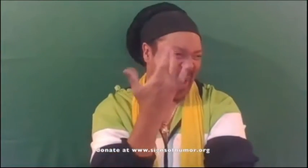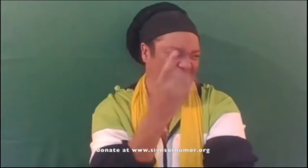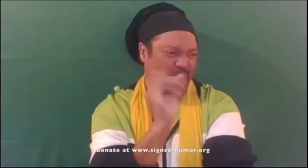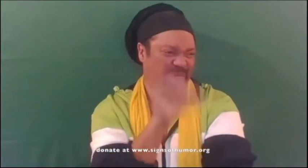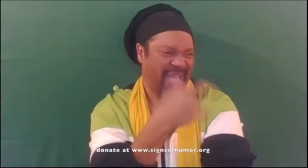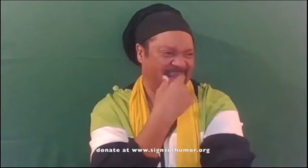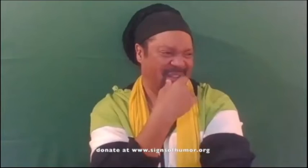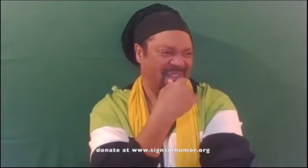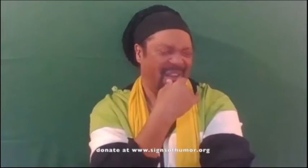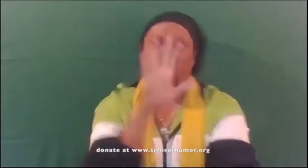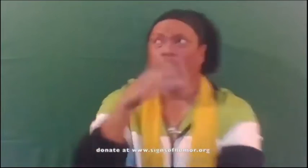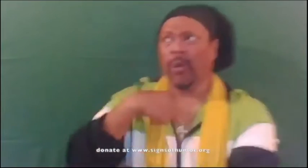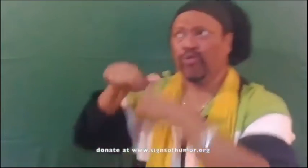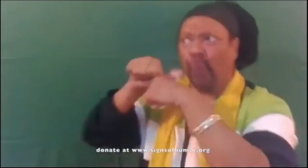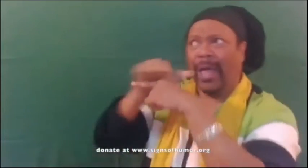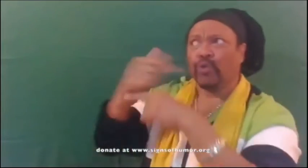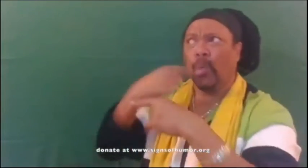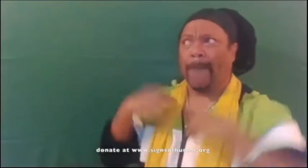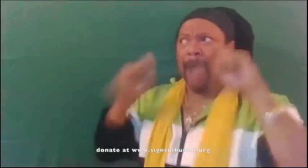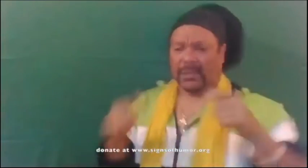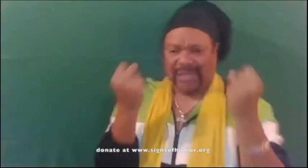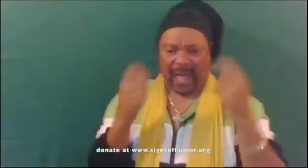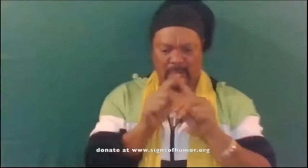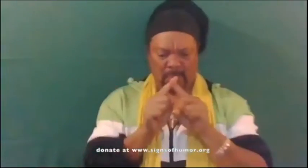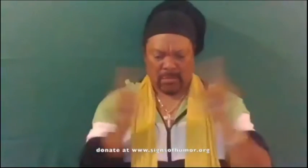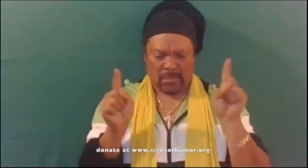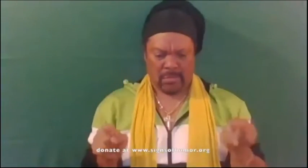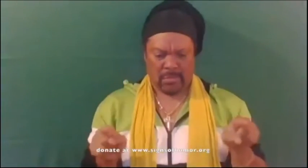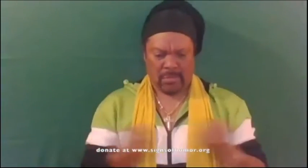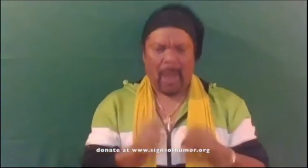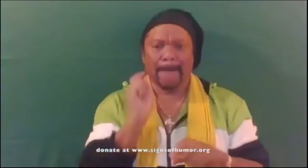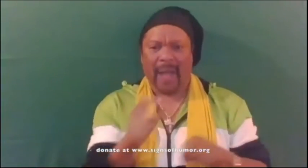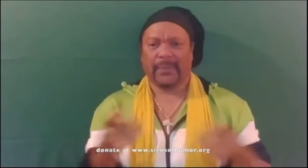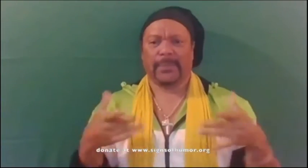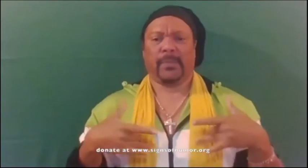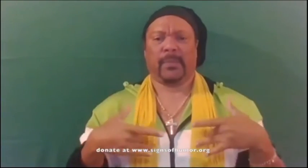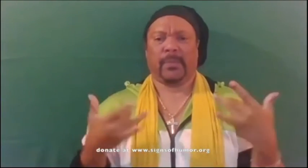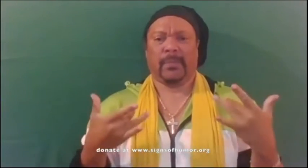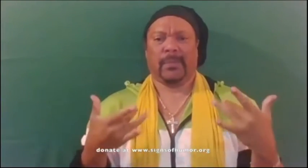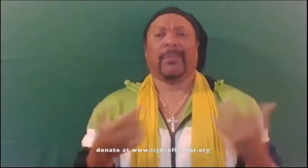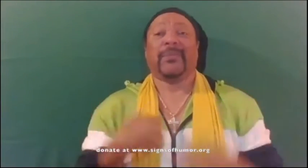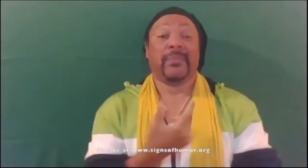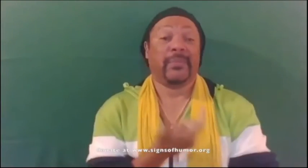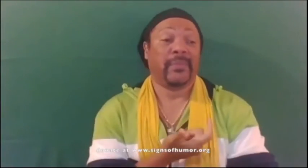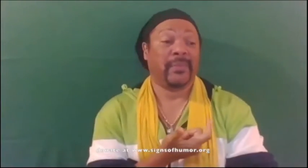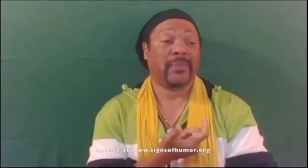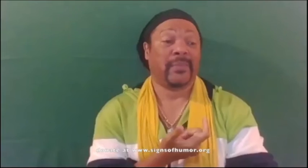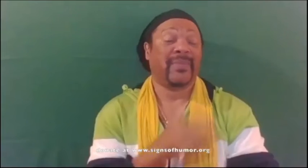This is cute. Where'd you learn that from? YouTube? I must sign in my particular parameters. This is how you